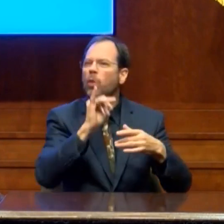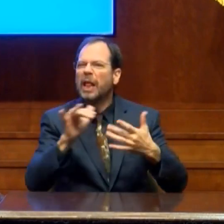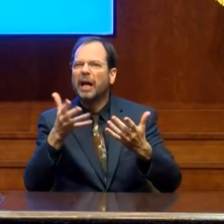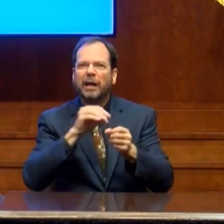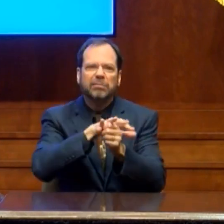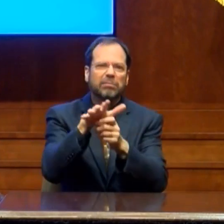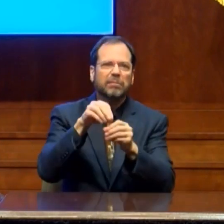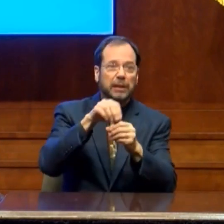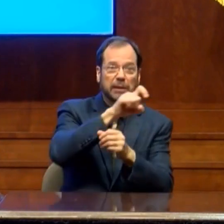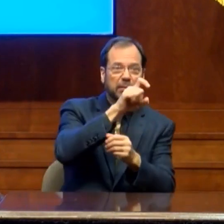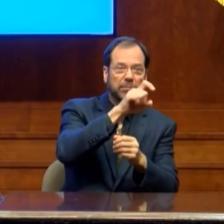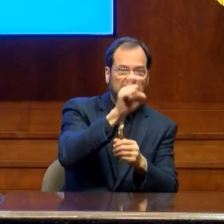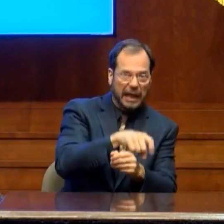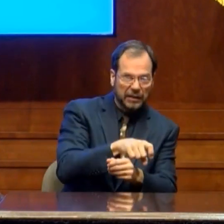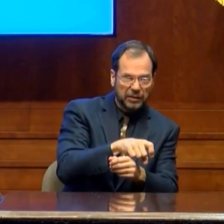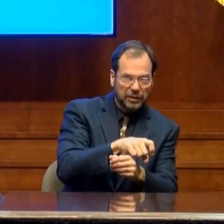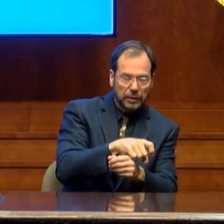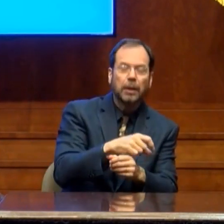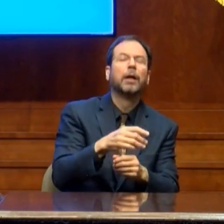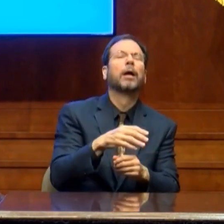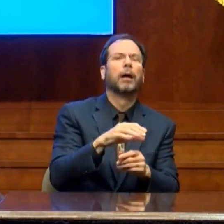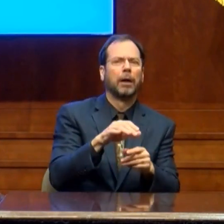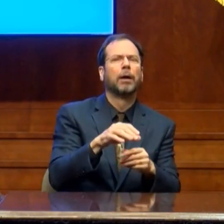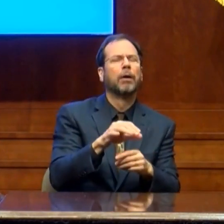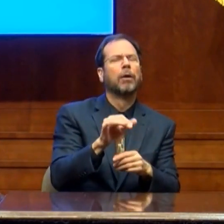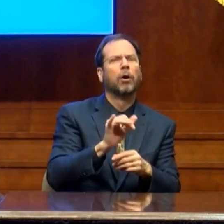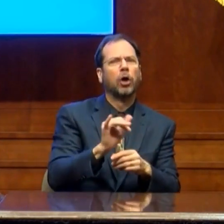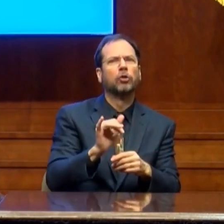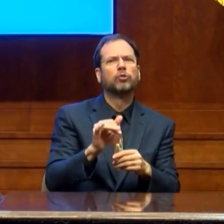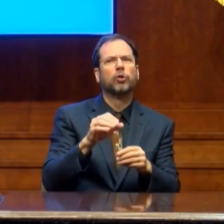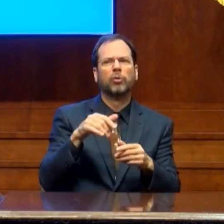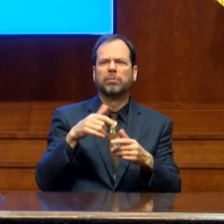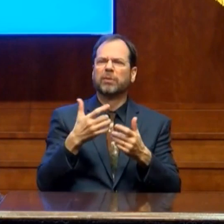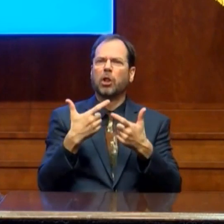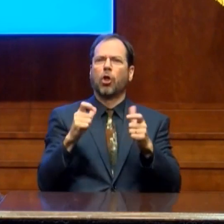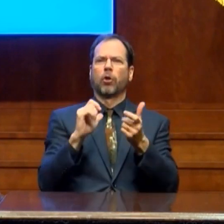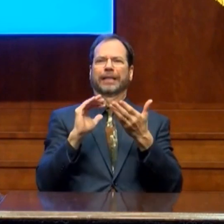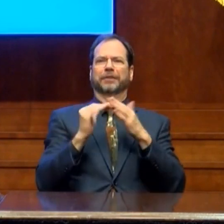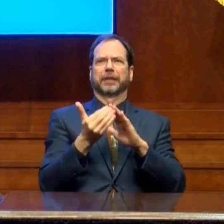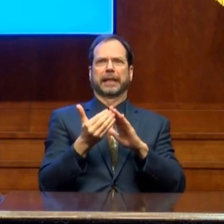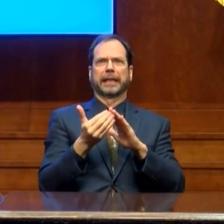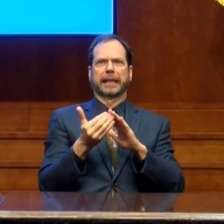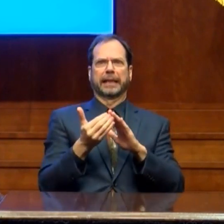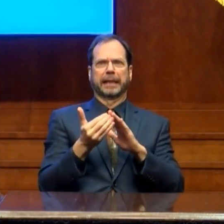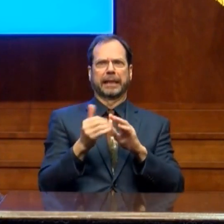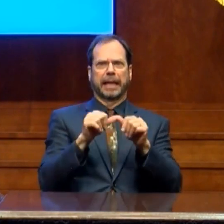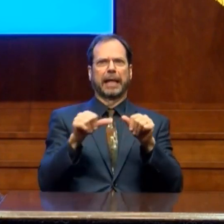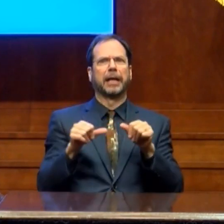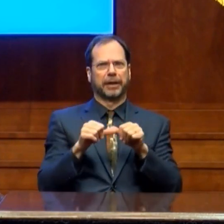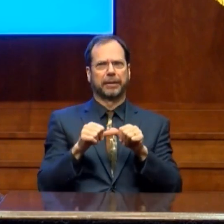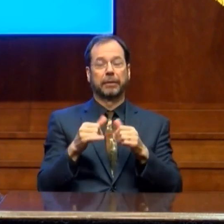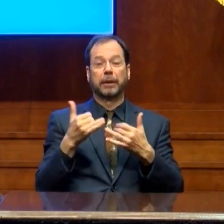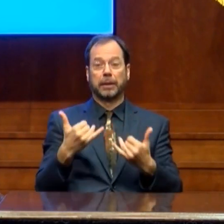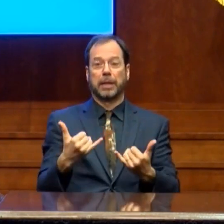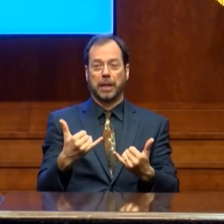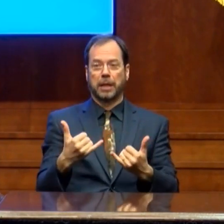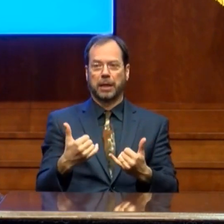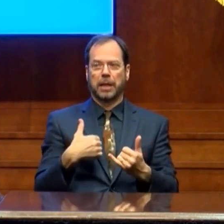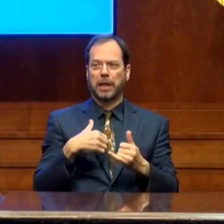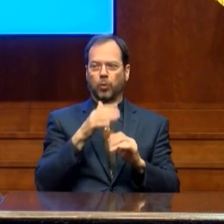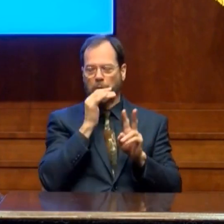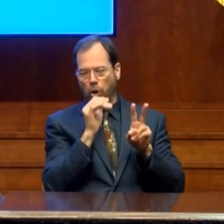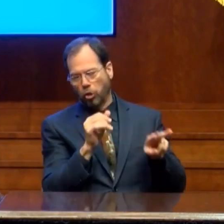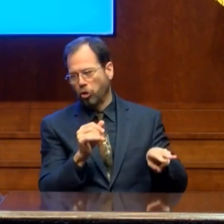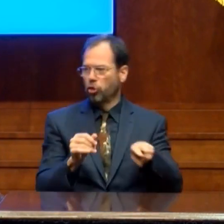like both statewide but also in the largest metropolitan areas. So this time I'm going to turn around